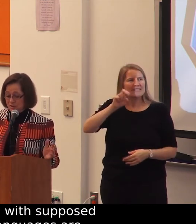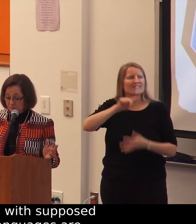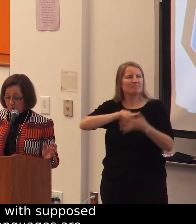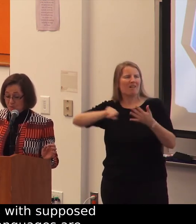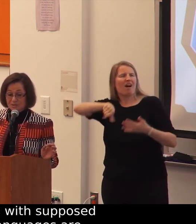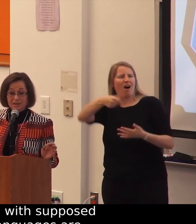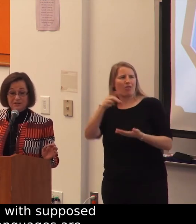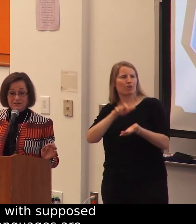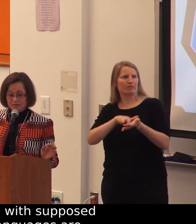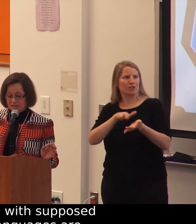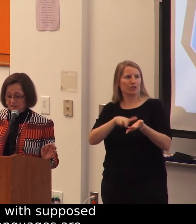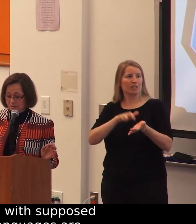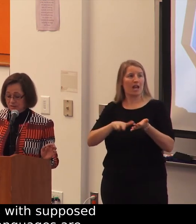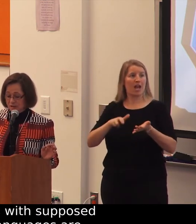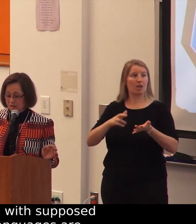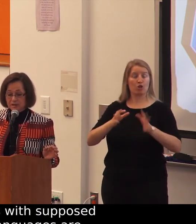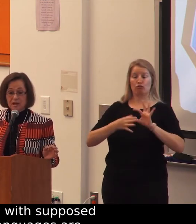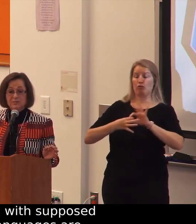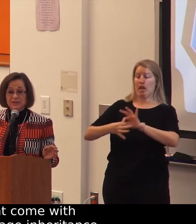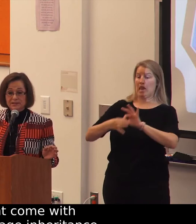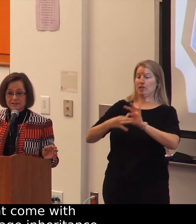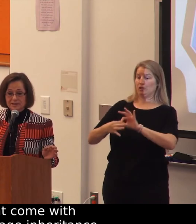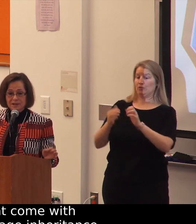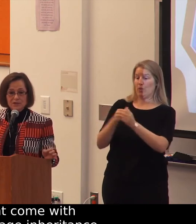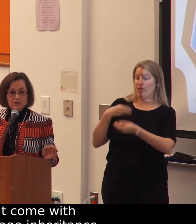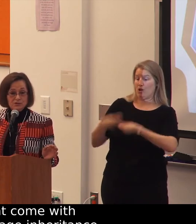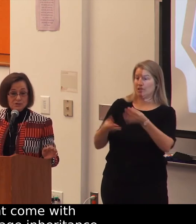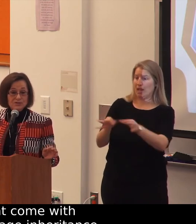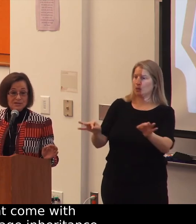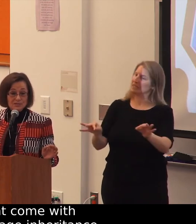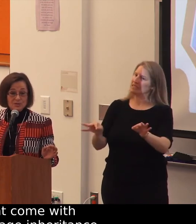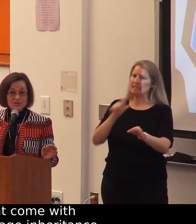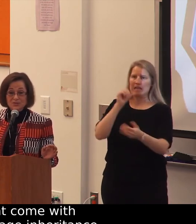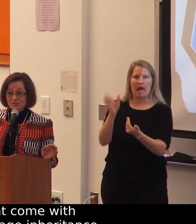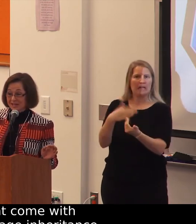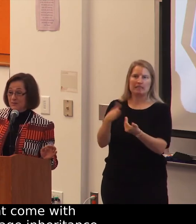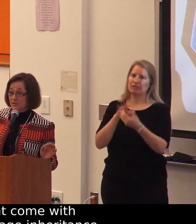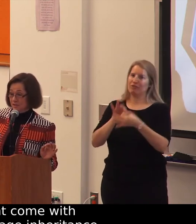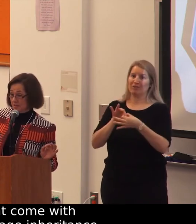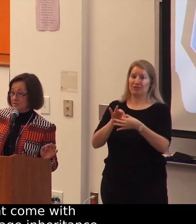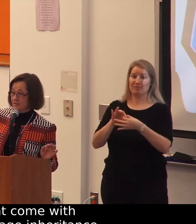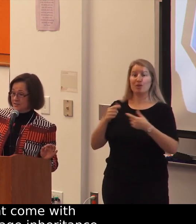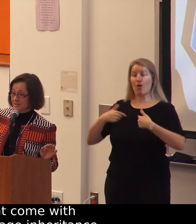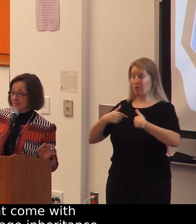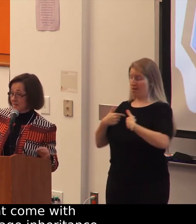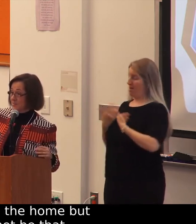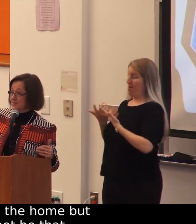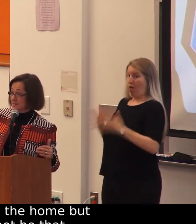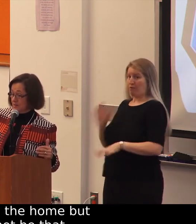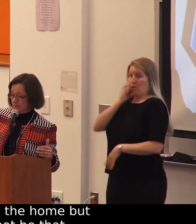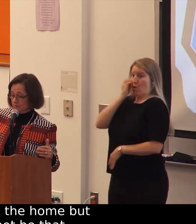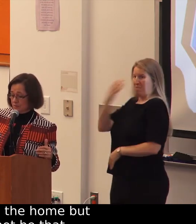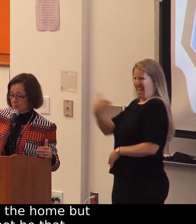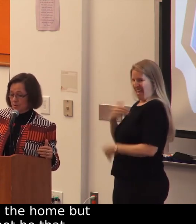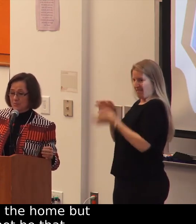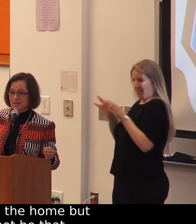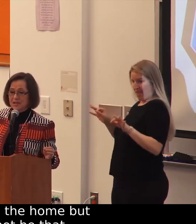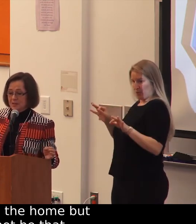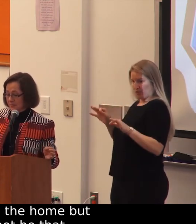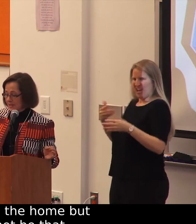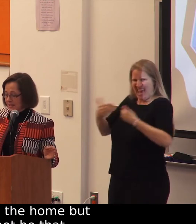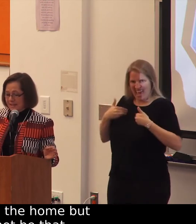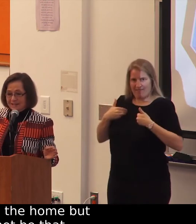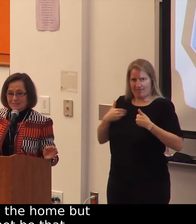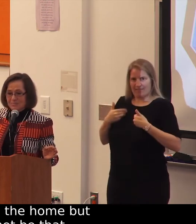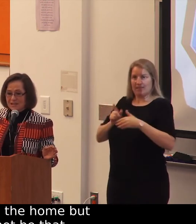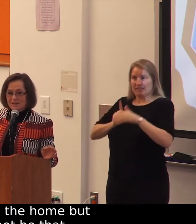with supposed heritage languages are complicated. So students come with us with language inheritance. That means it comes from the home.